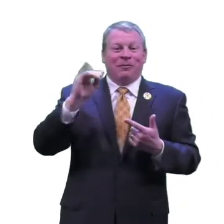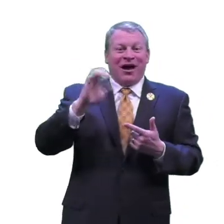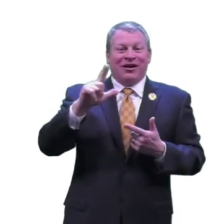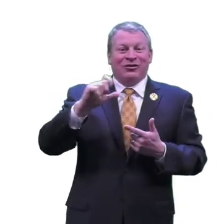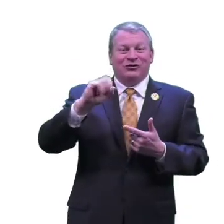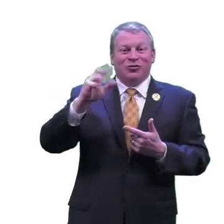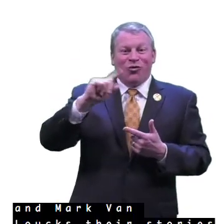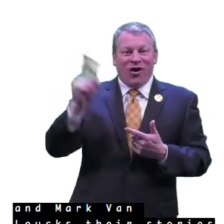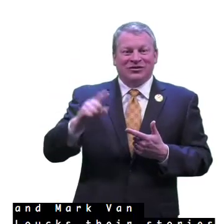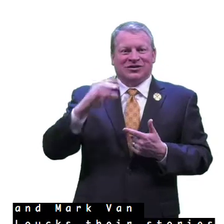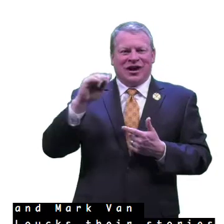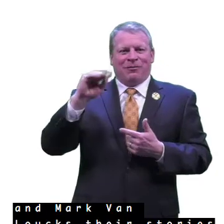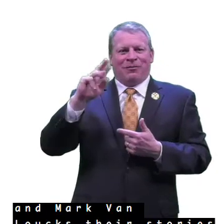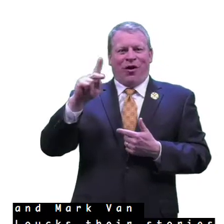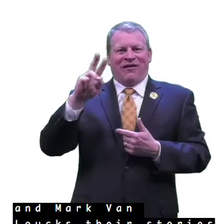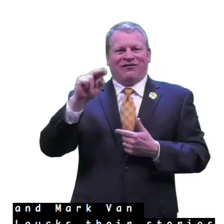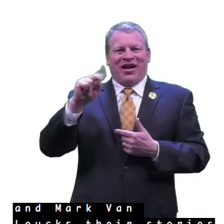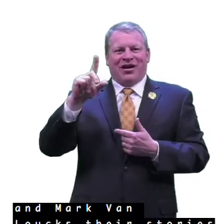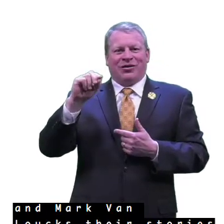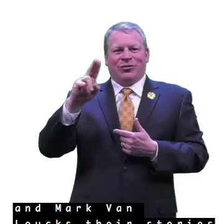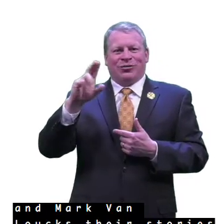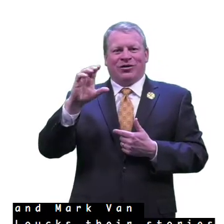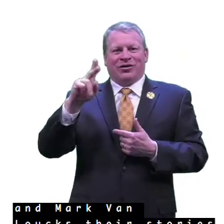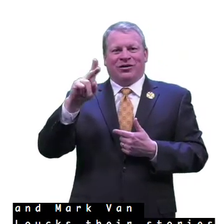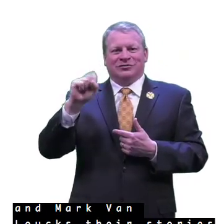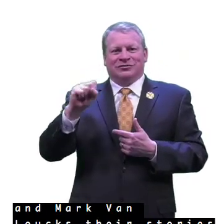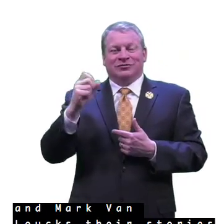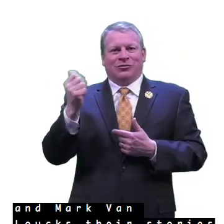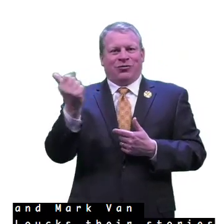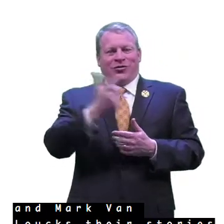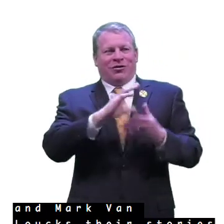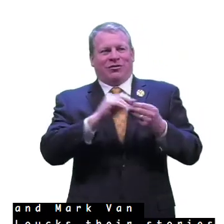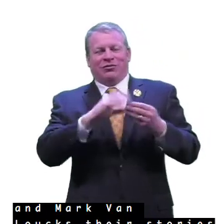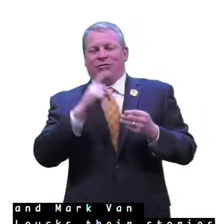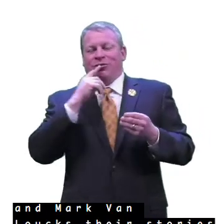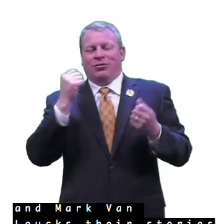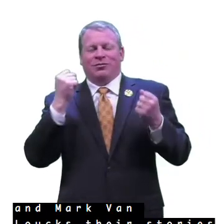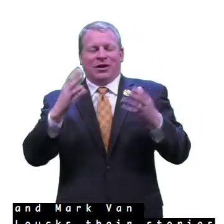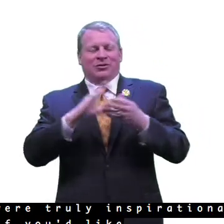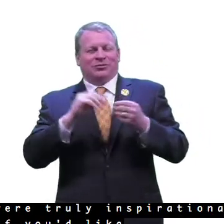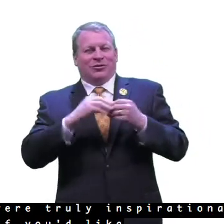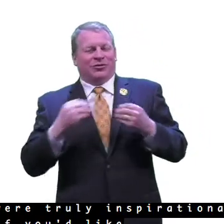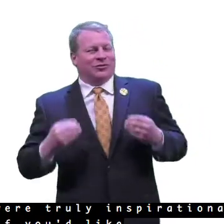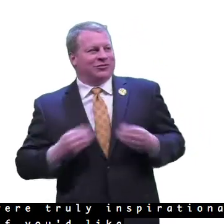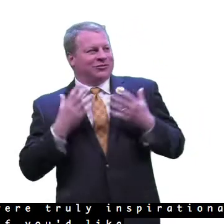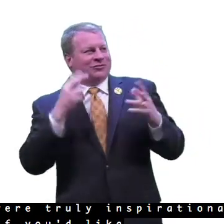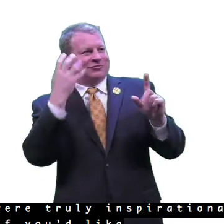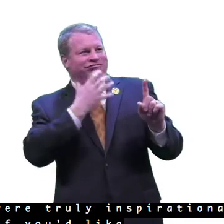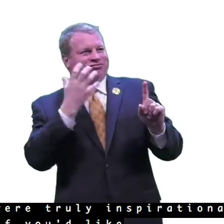Michael Schwartz, and Mark Van Lux. Their stories were truly